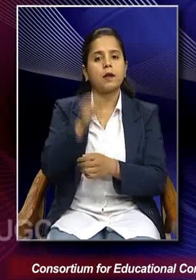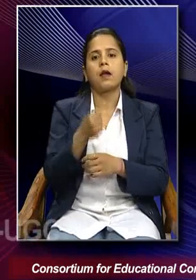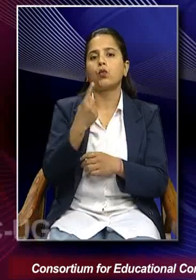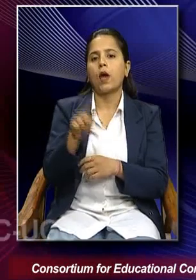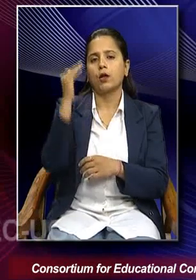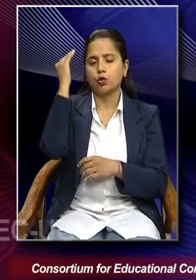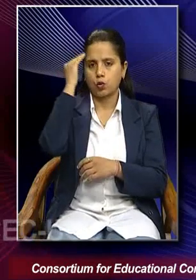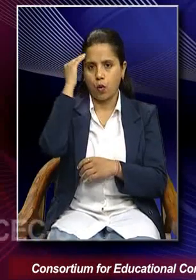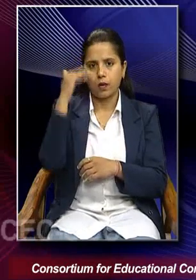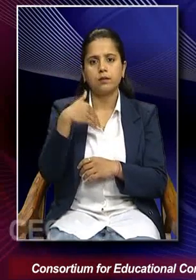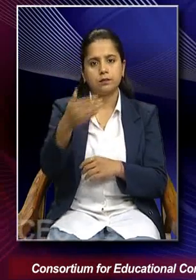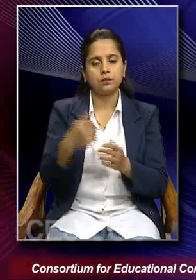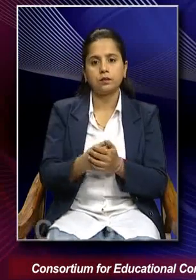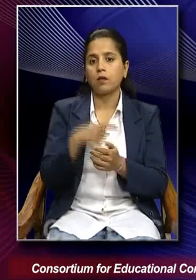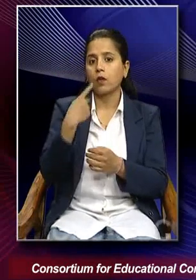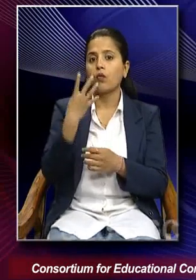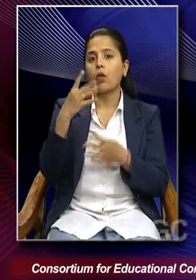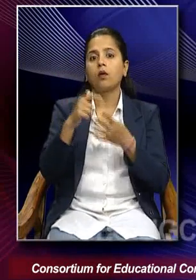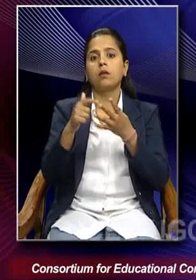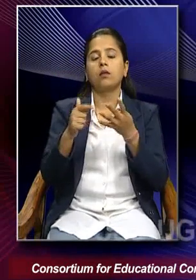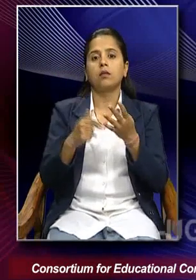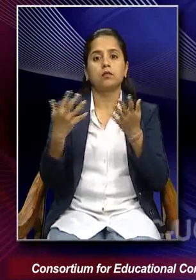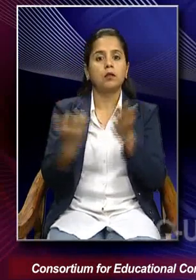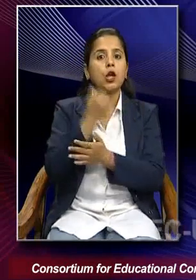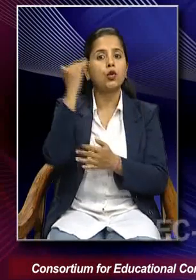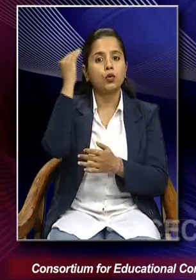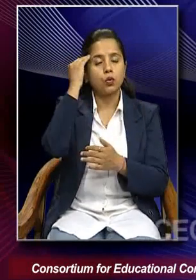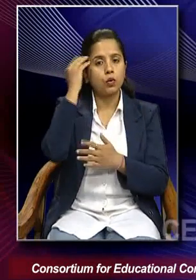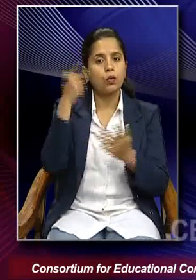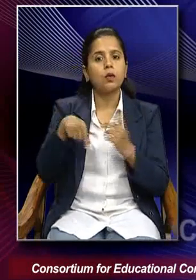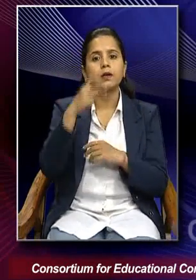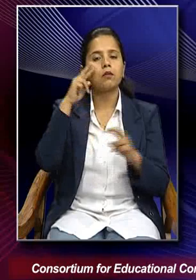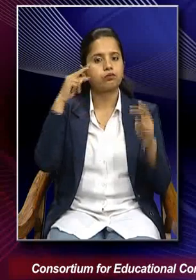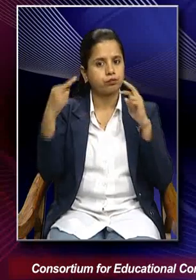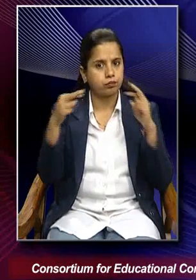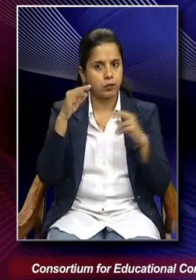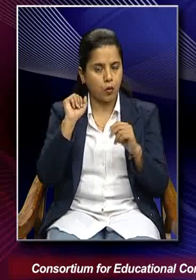knowledge. Those 4 means of attaining valid knowledge are perception,